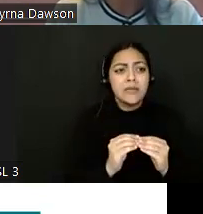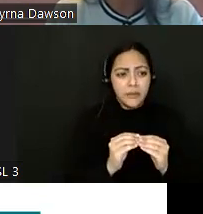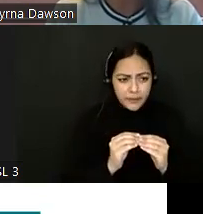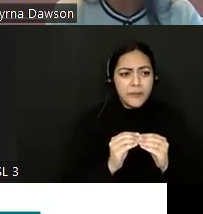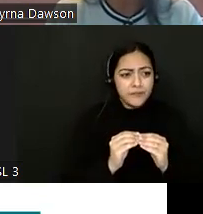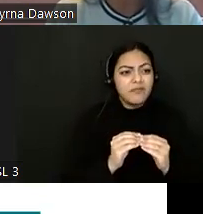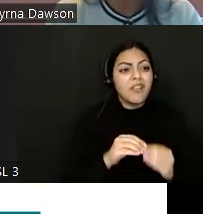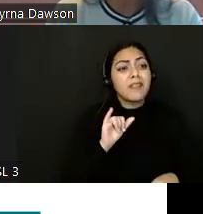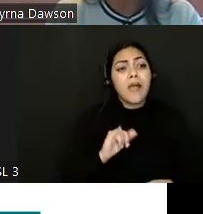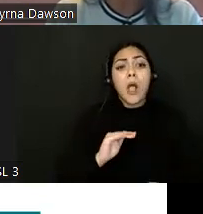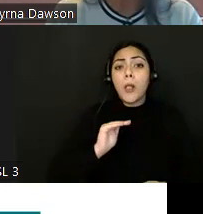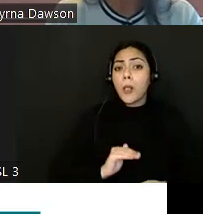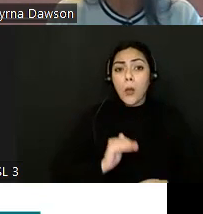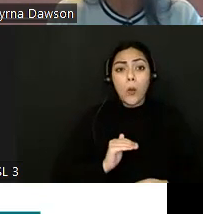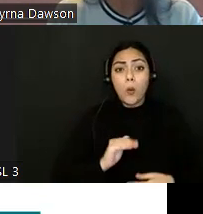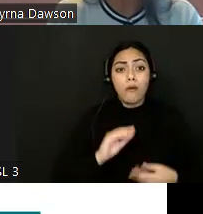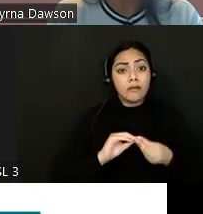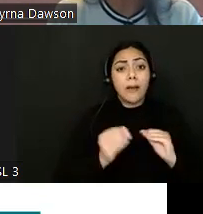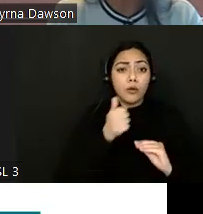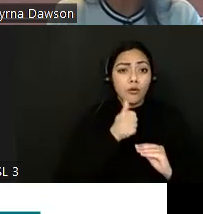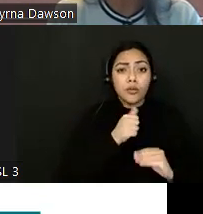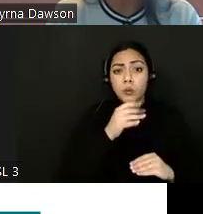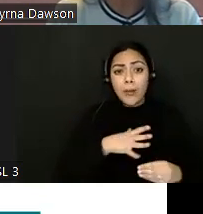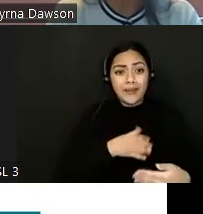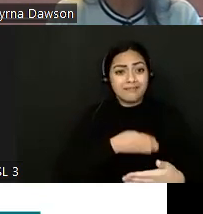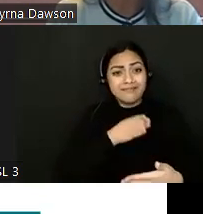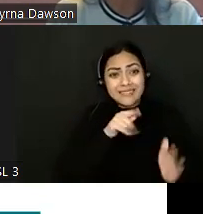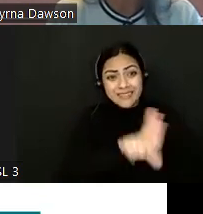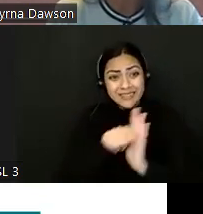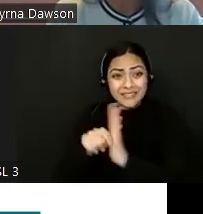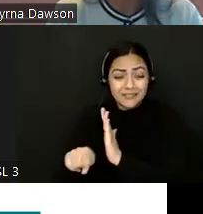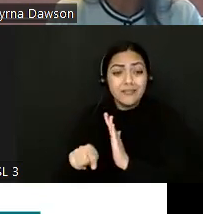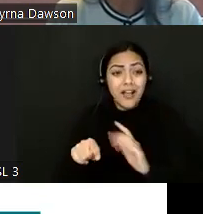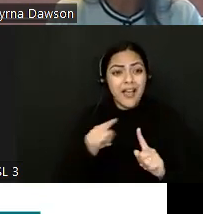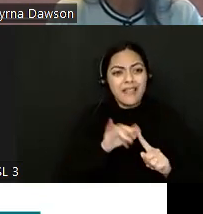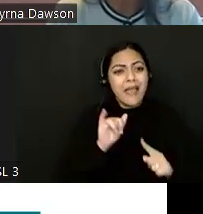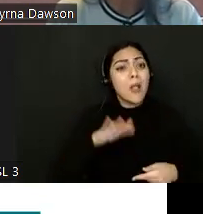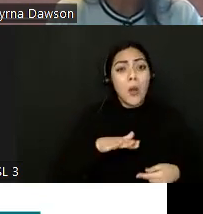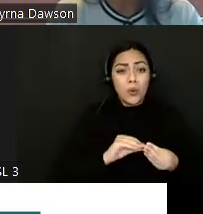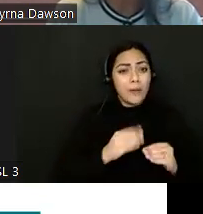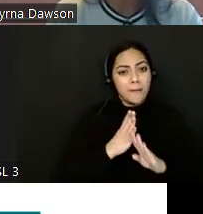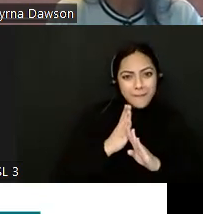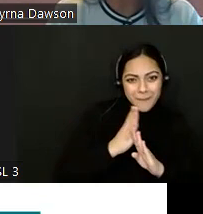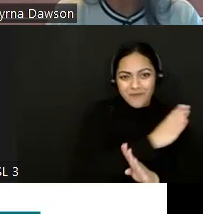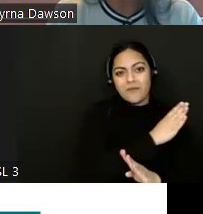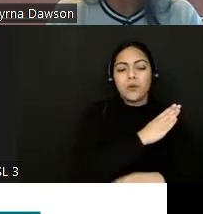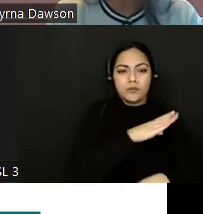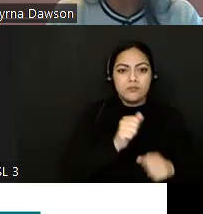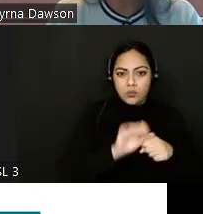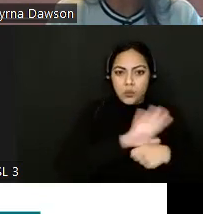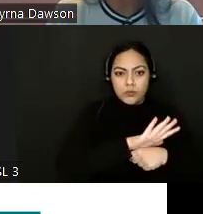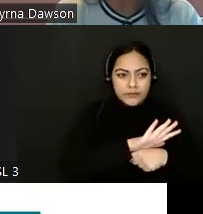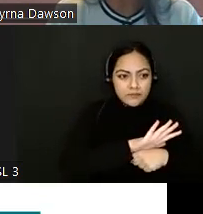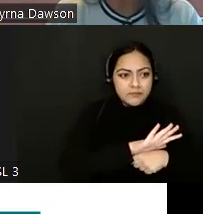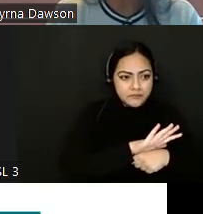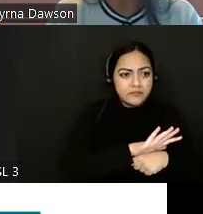documented in 2019, pre-COVID-19. As shown, there have been gradual increases in the